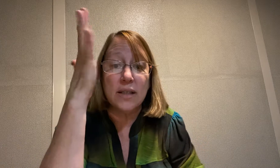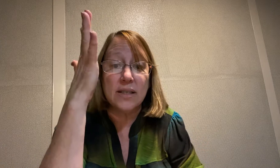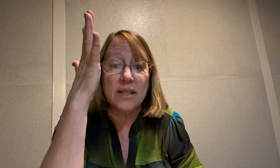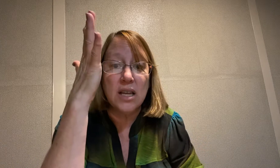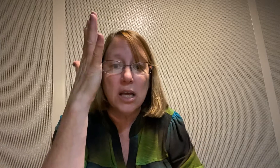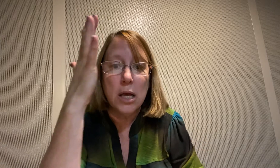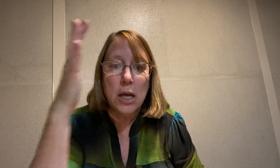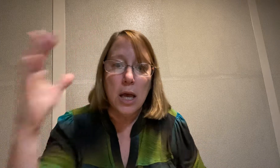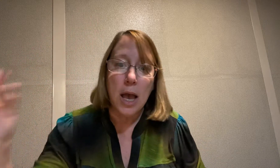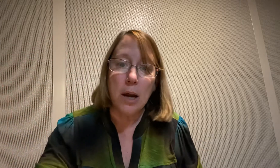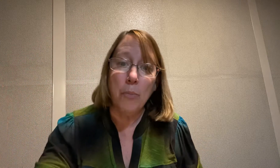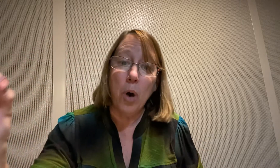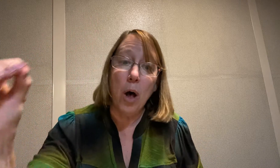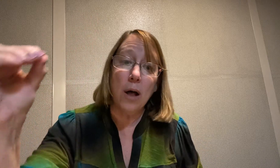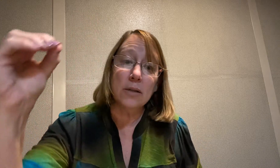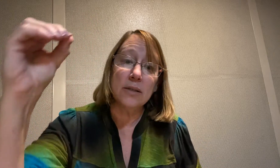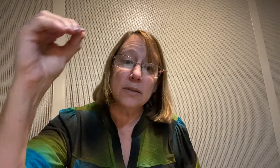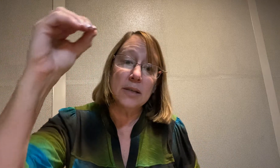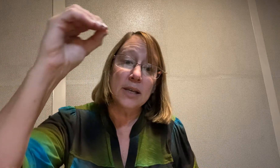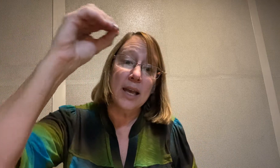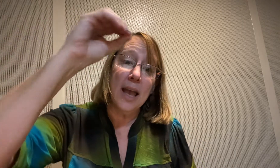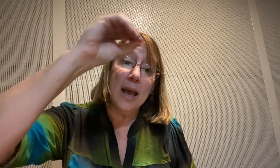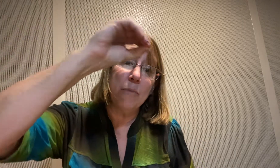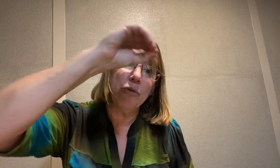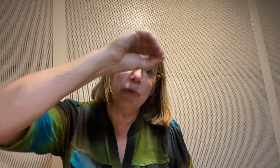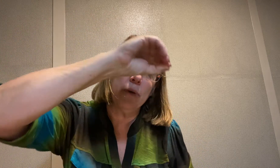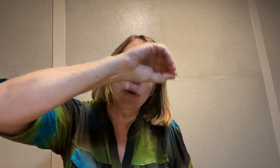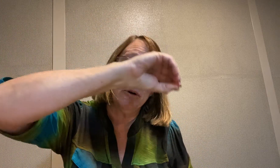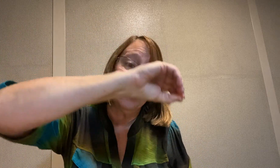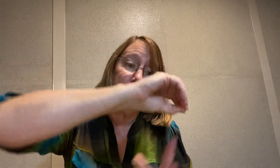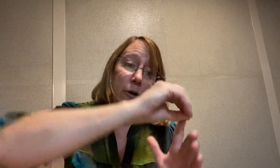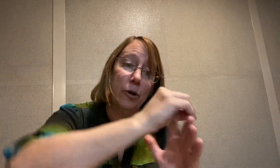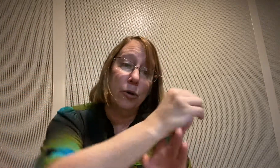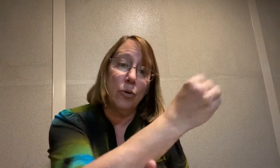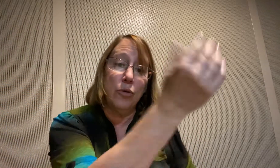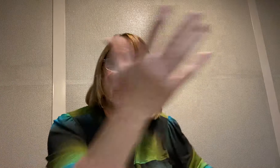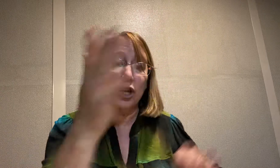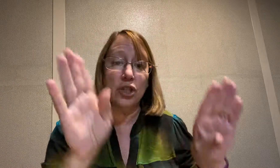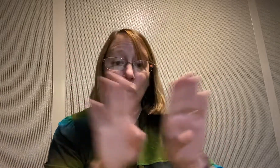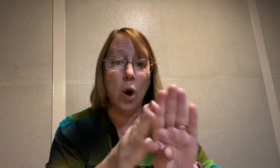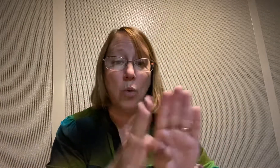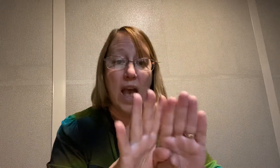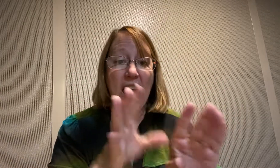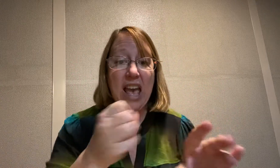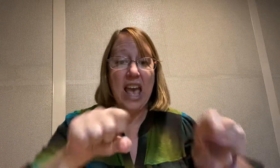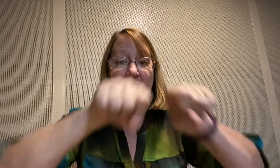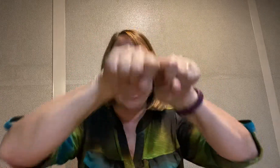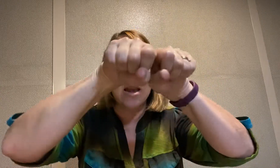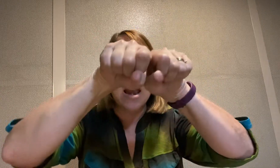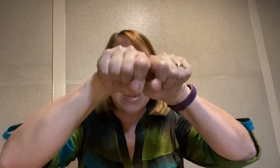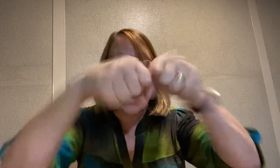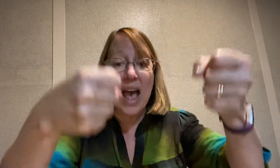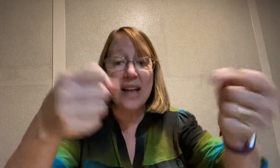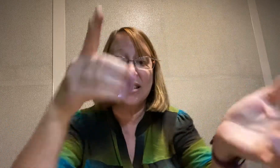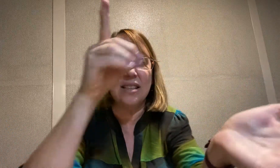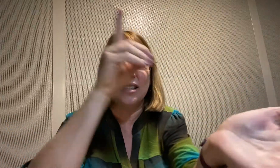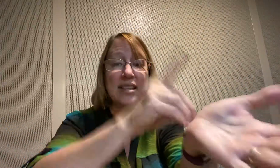woods, and a ball came through the doorway and knocked the